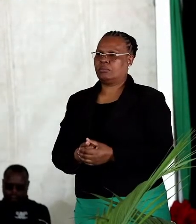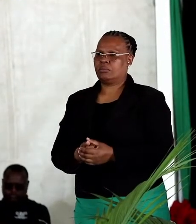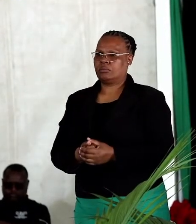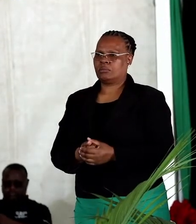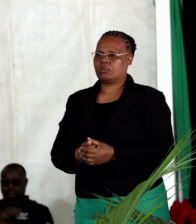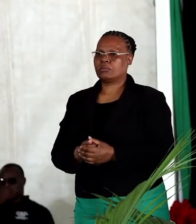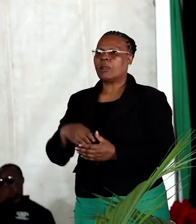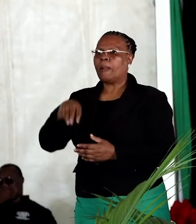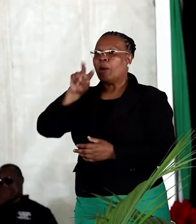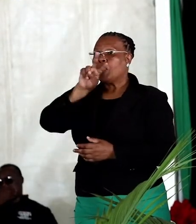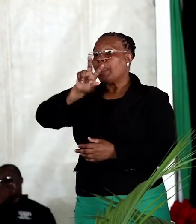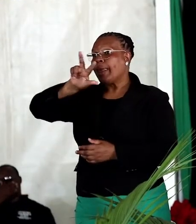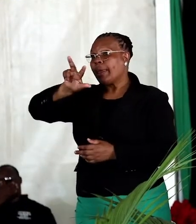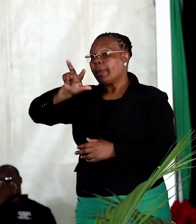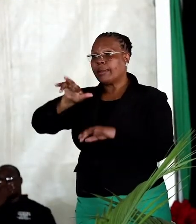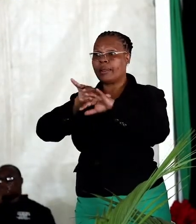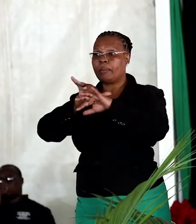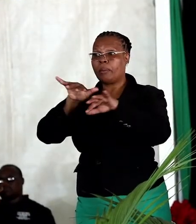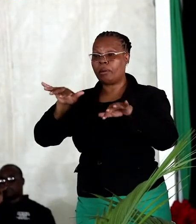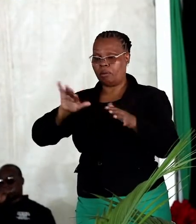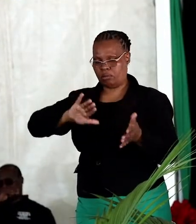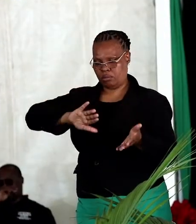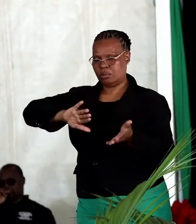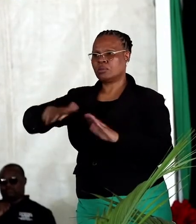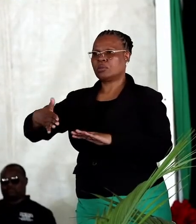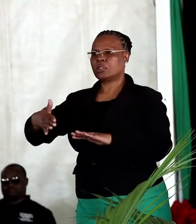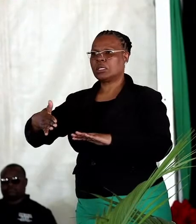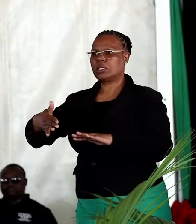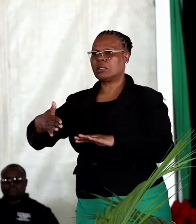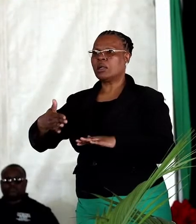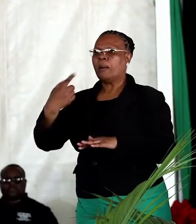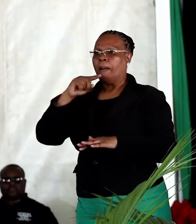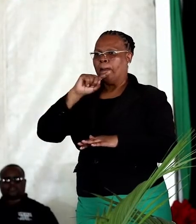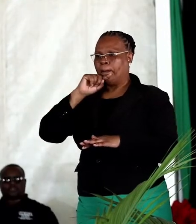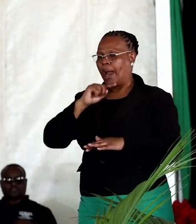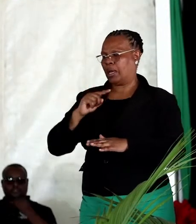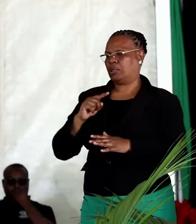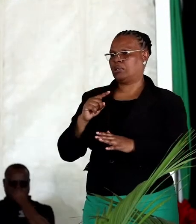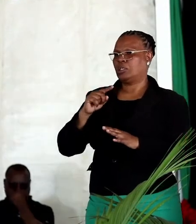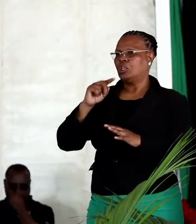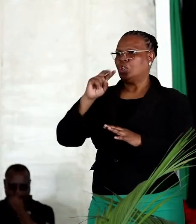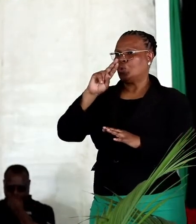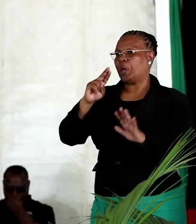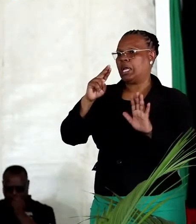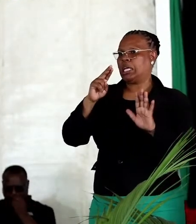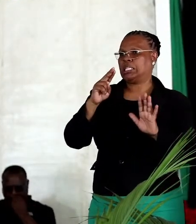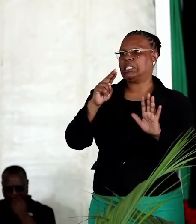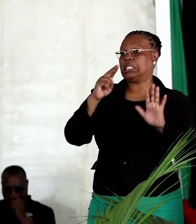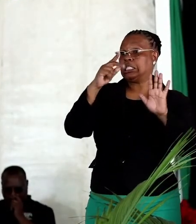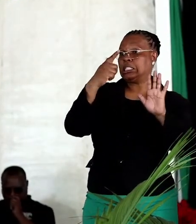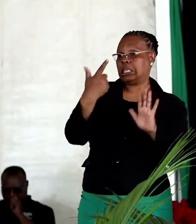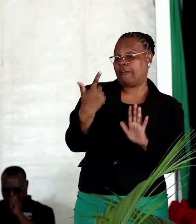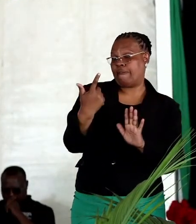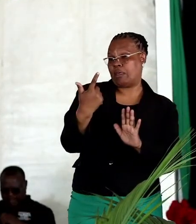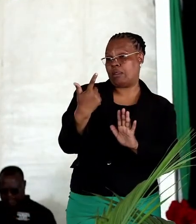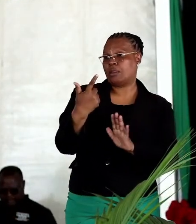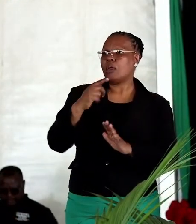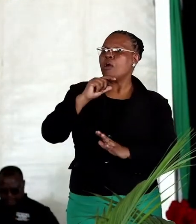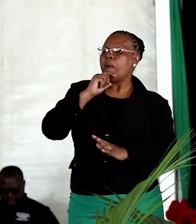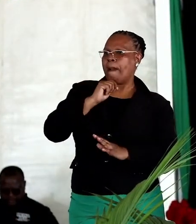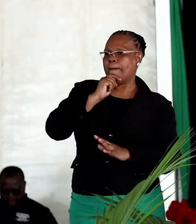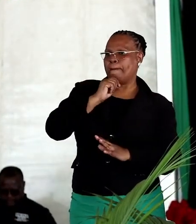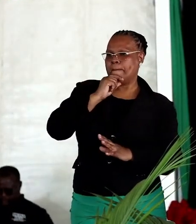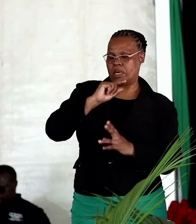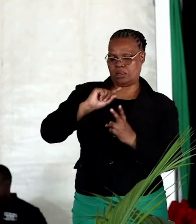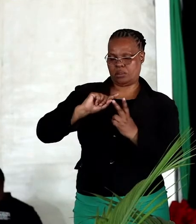28 people died, of which 27 were men, and one wayengumntu ongumama. More